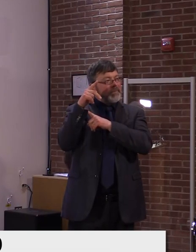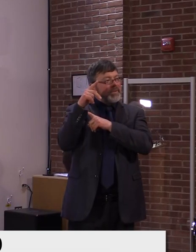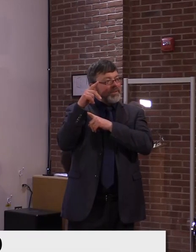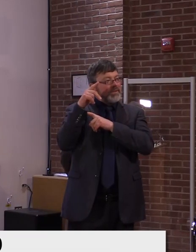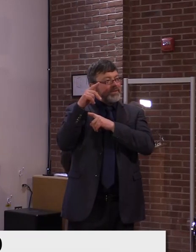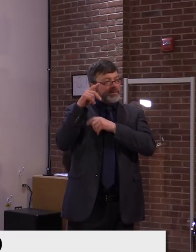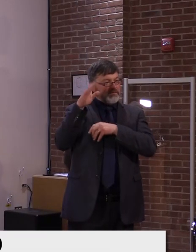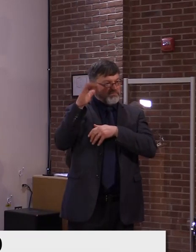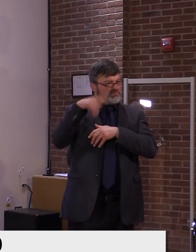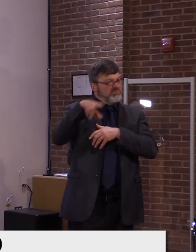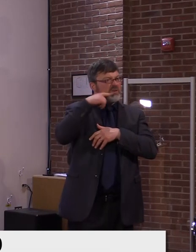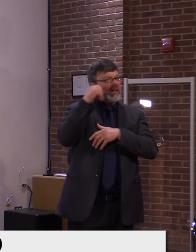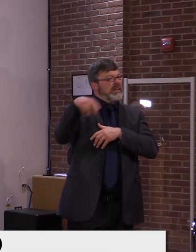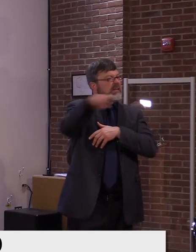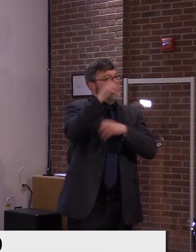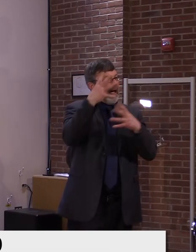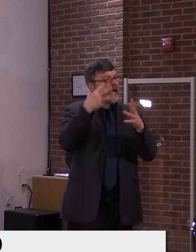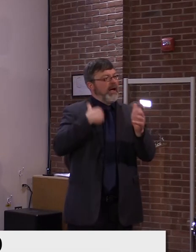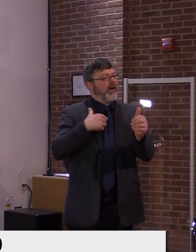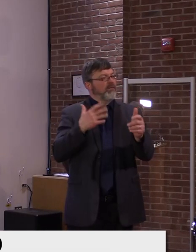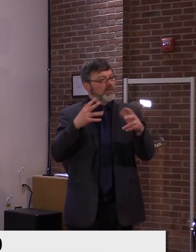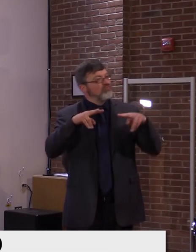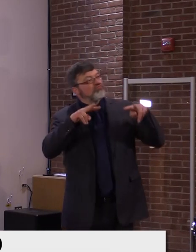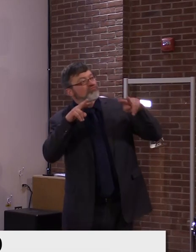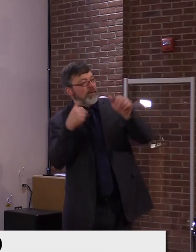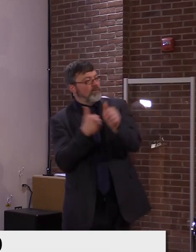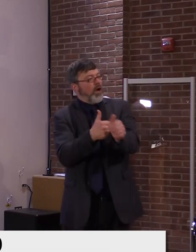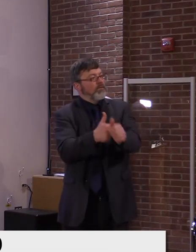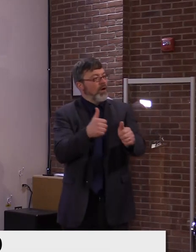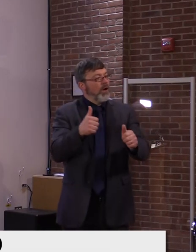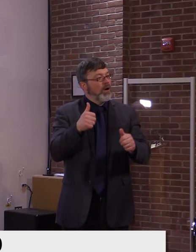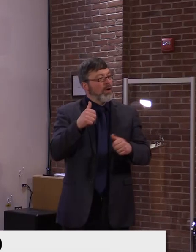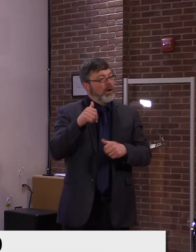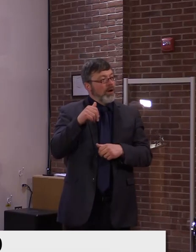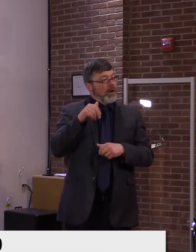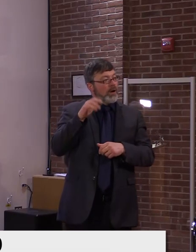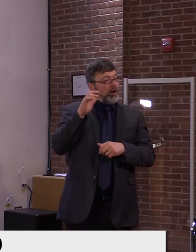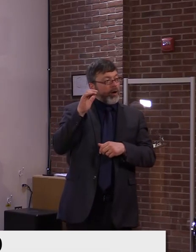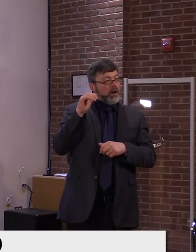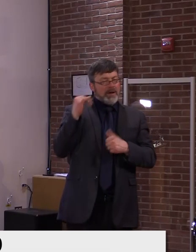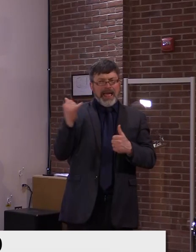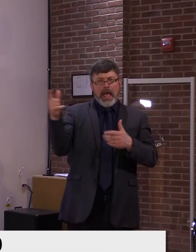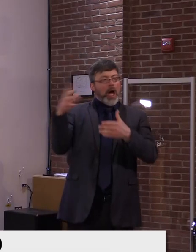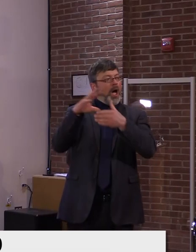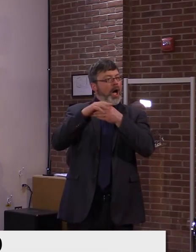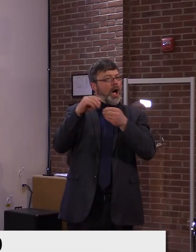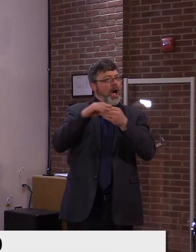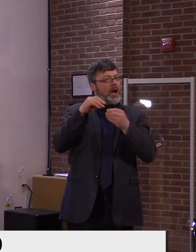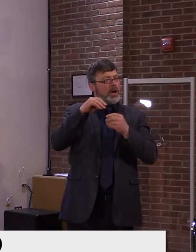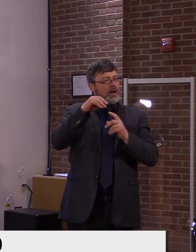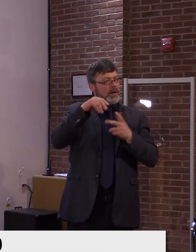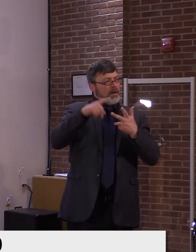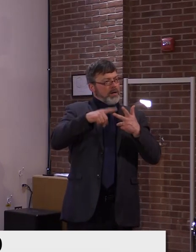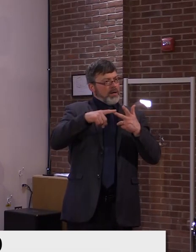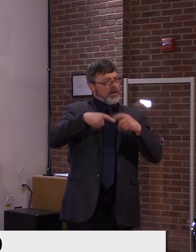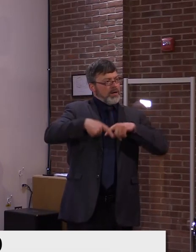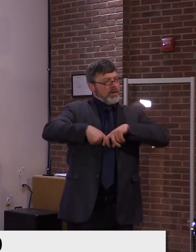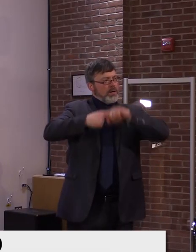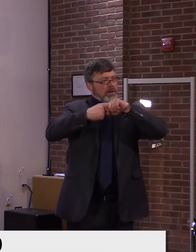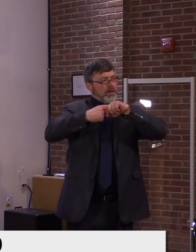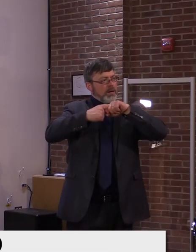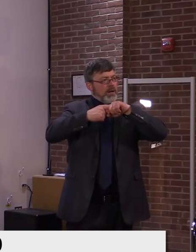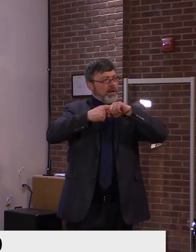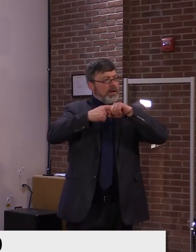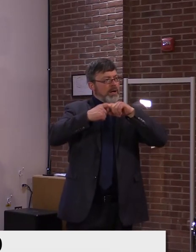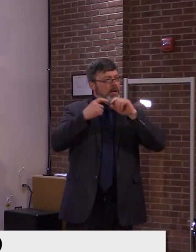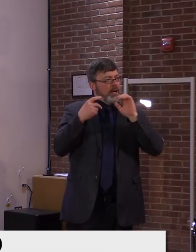calling this J&J pause a disservice. He said the people who've already taken that vaccine are going to be up in arms,